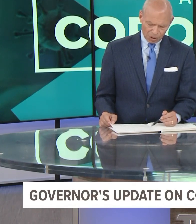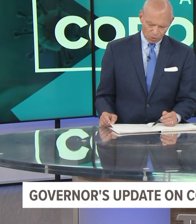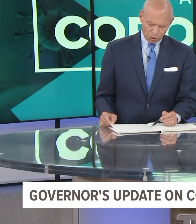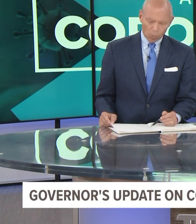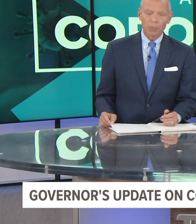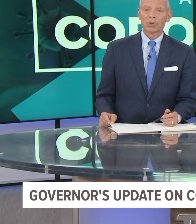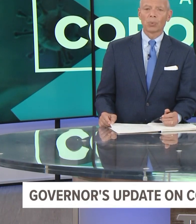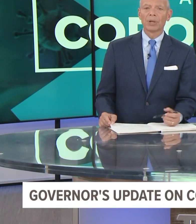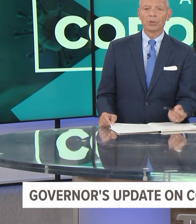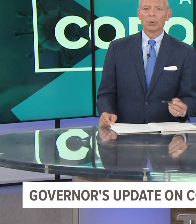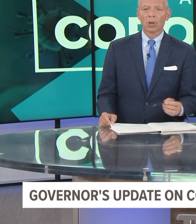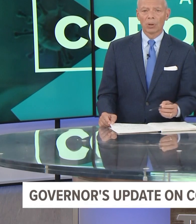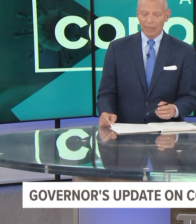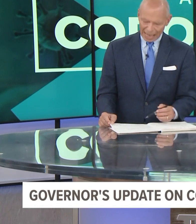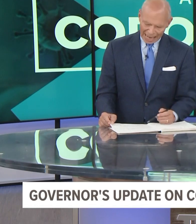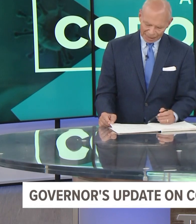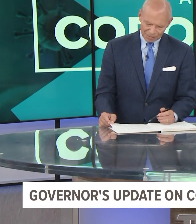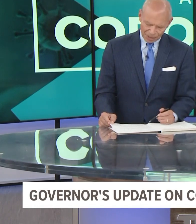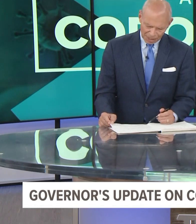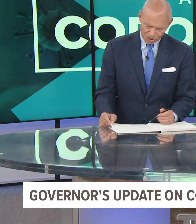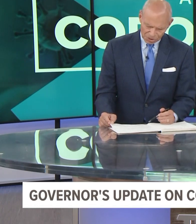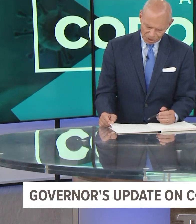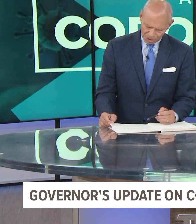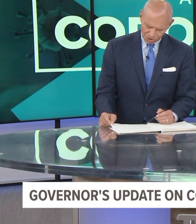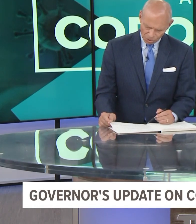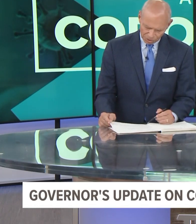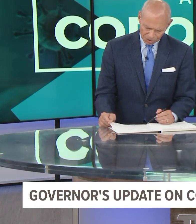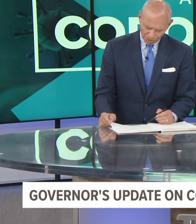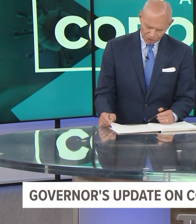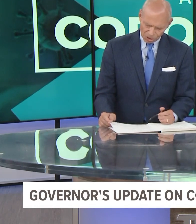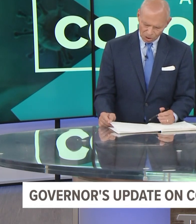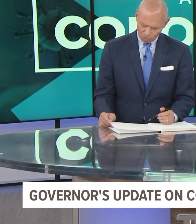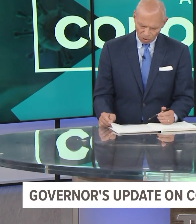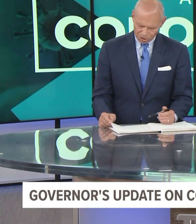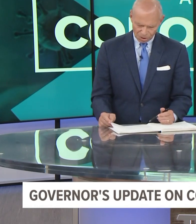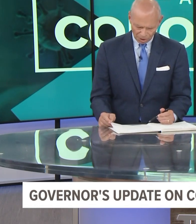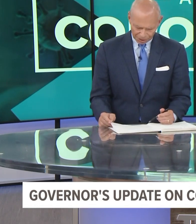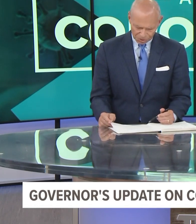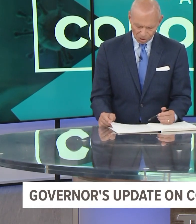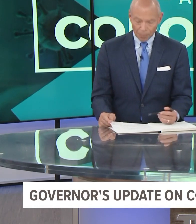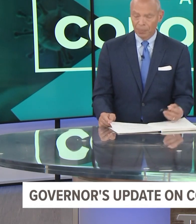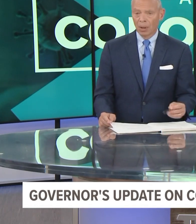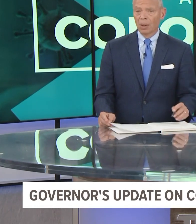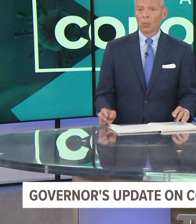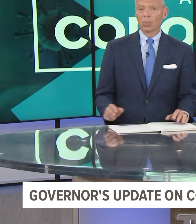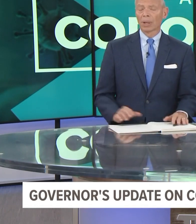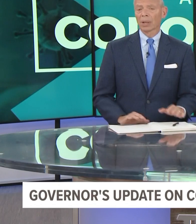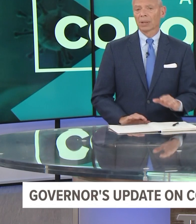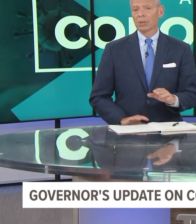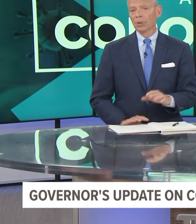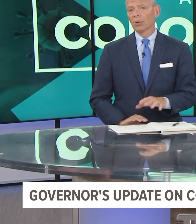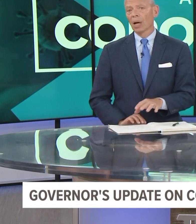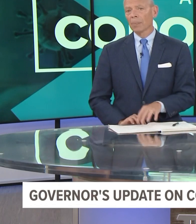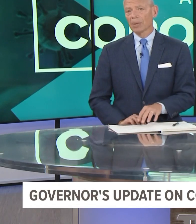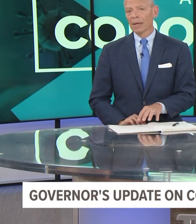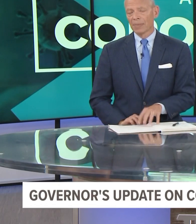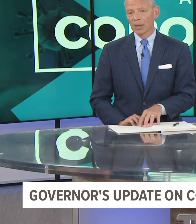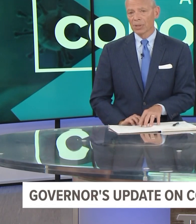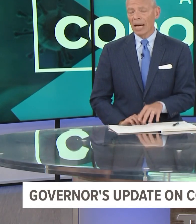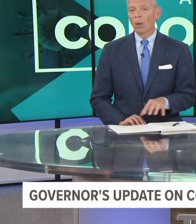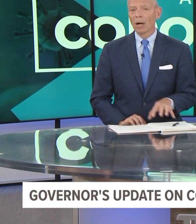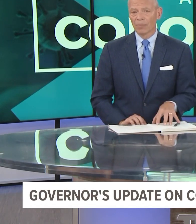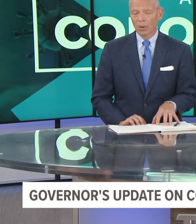were 222 currently active cases in school districts across Arkansas. We're going to continue to update